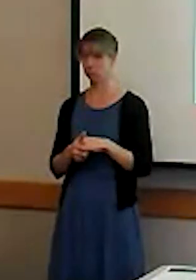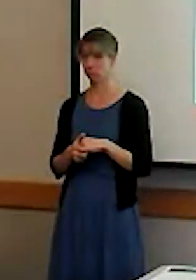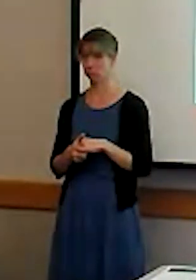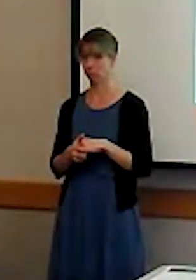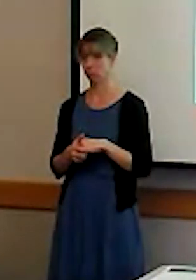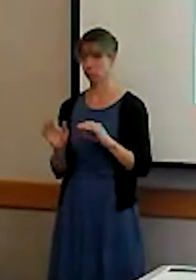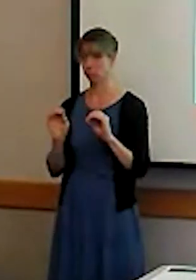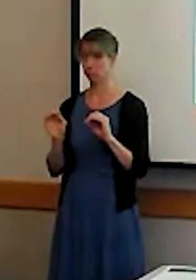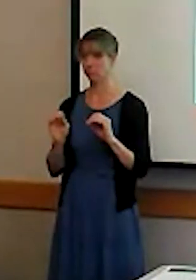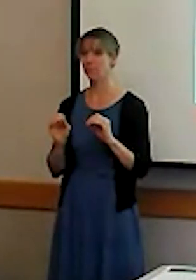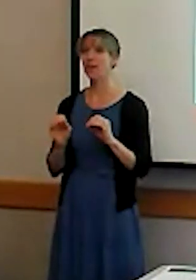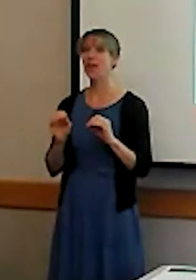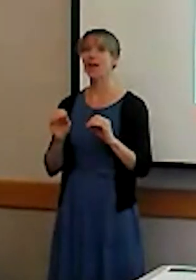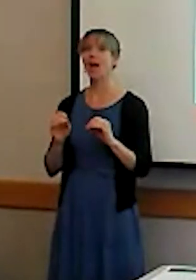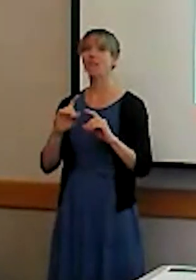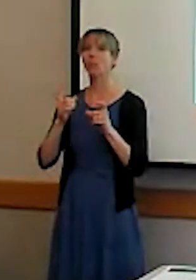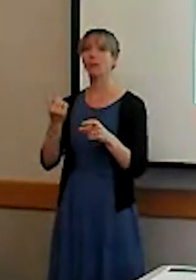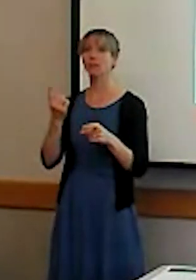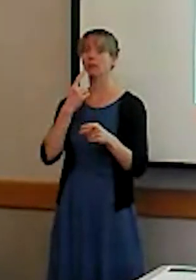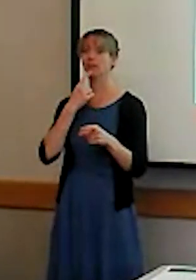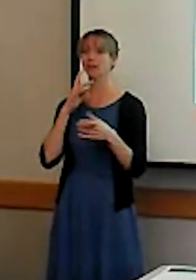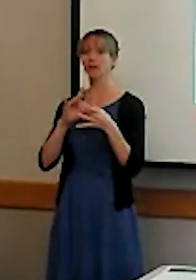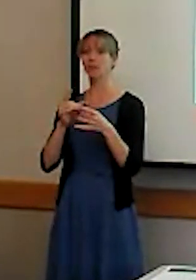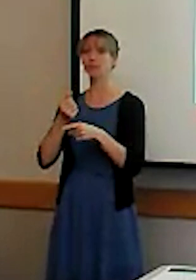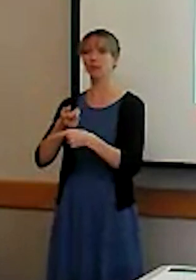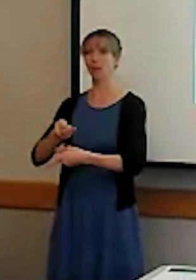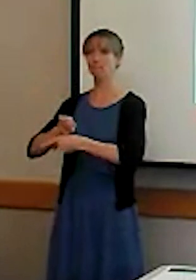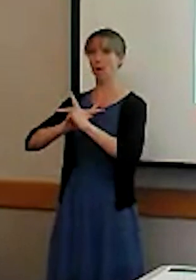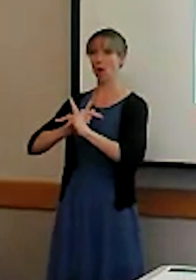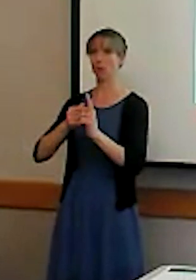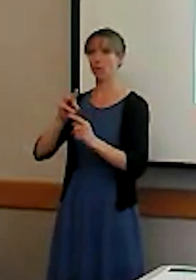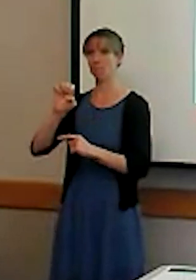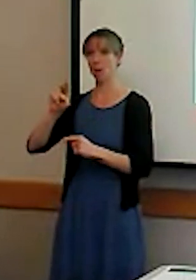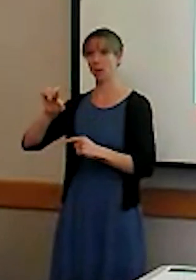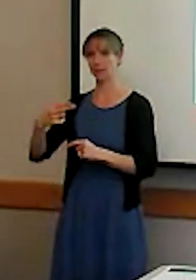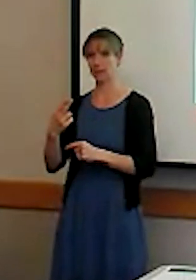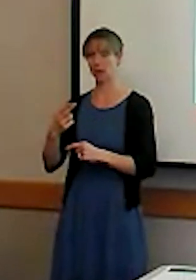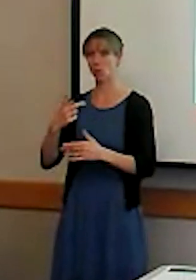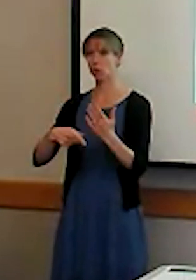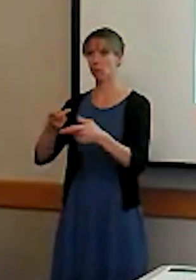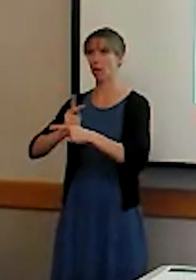Okay, I have a prize if somebody wants to say something that they have borrowed before from Montec.